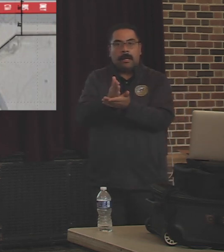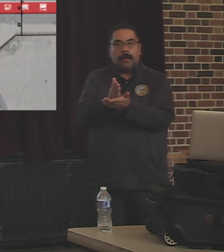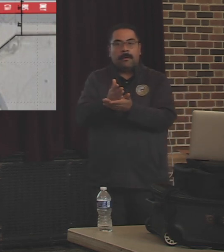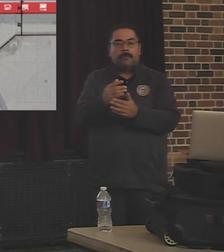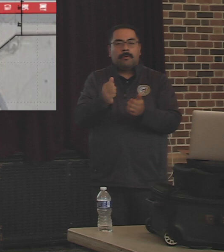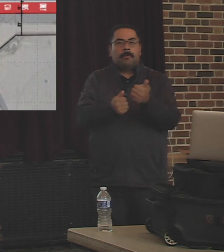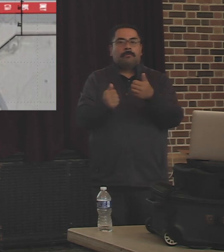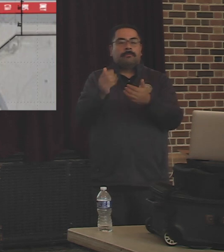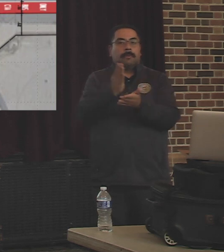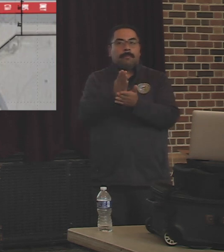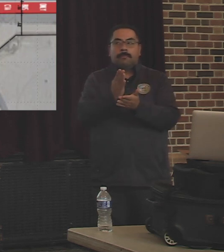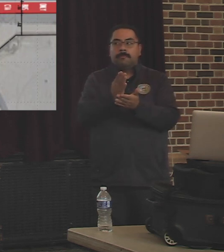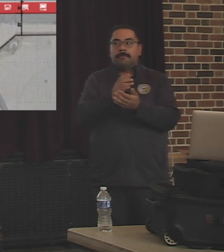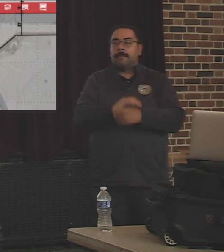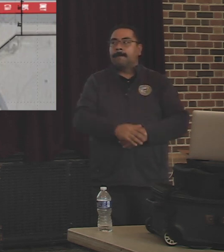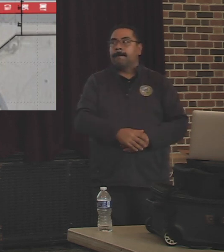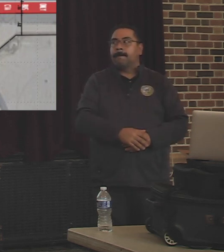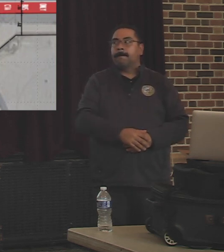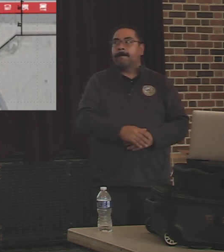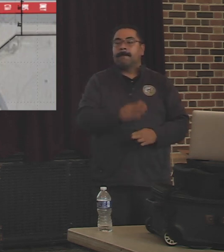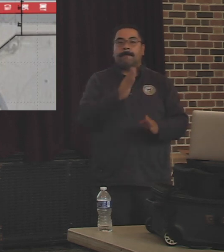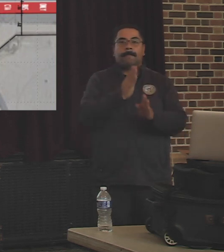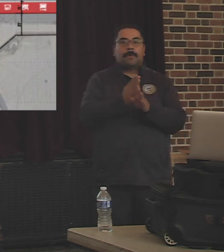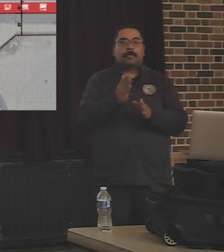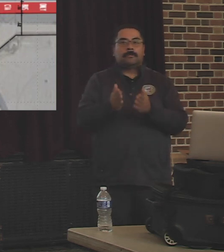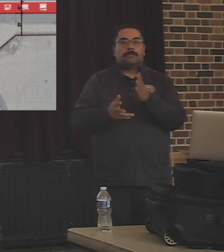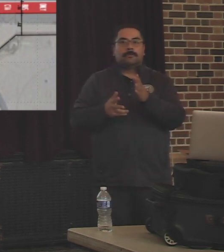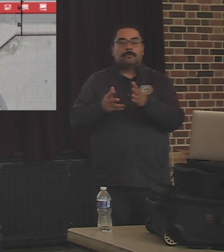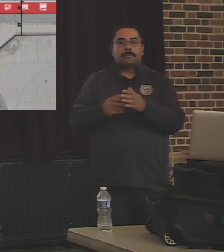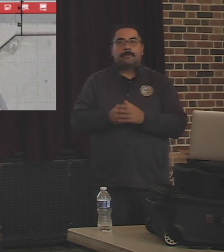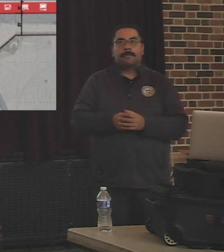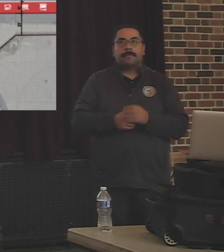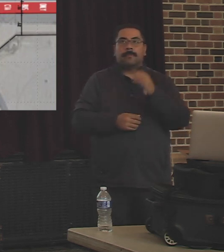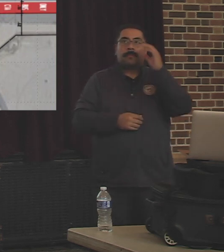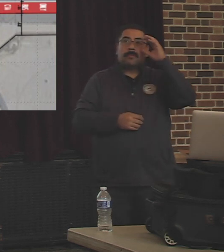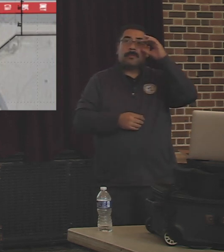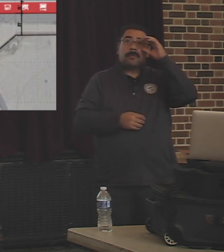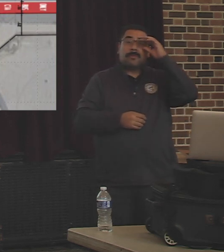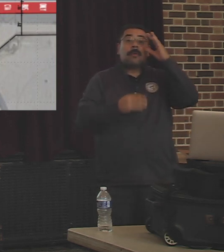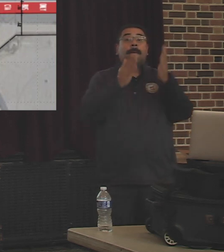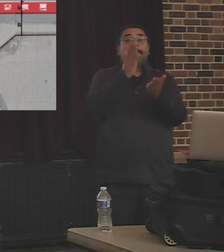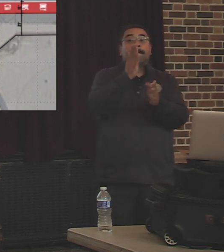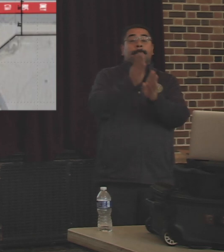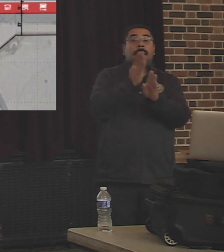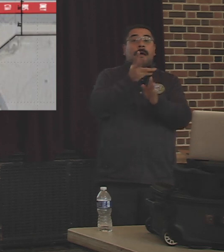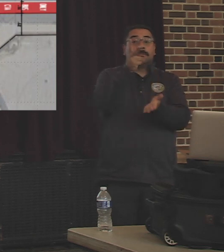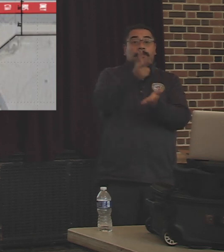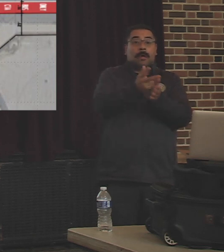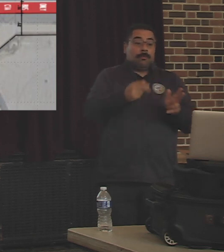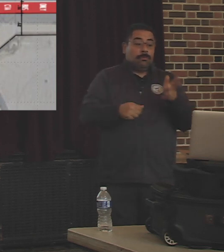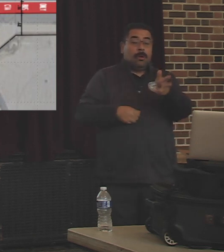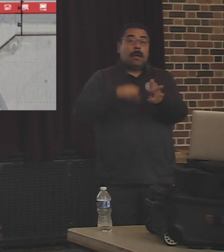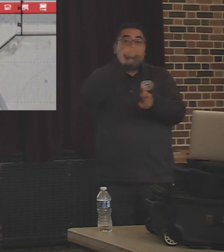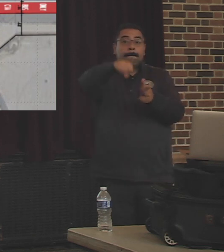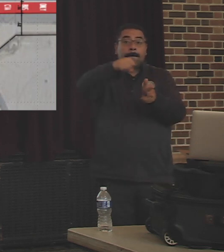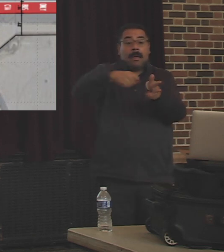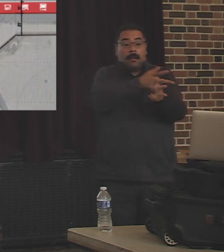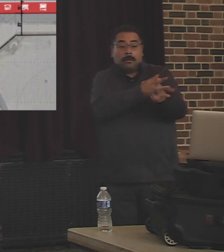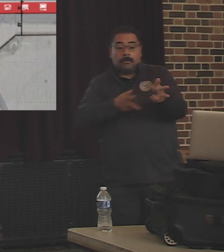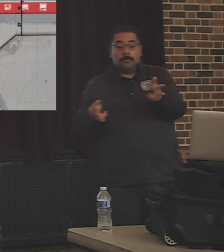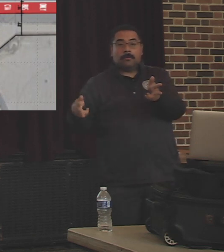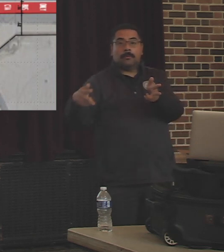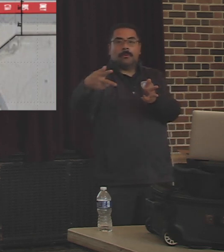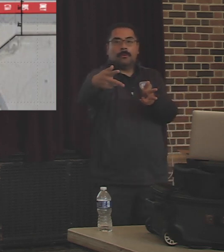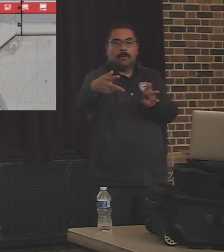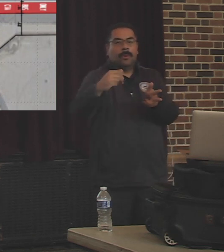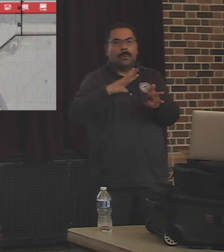priority bus stops, where the bus stops in the travel lane. The bike lane will be routed behind the bus stop, so there's no conflict from the bus pulling into the bike